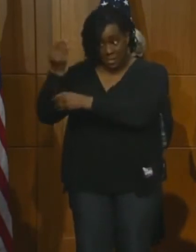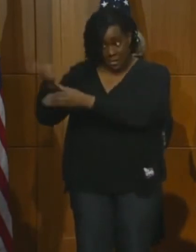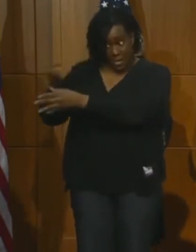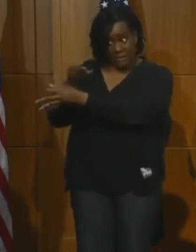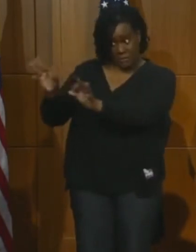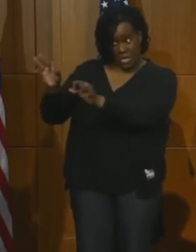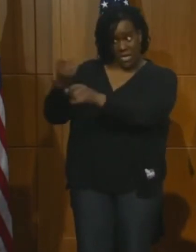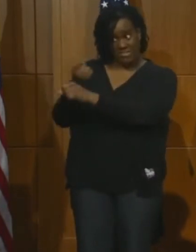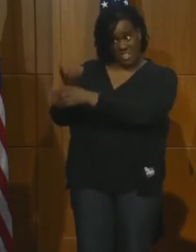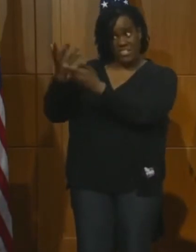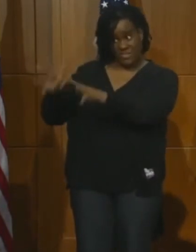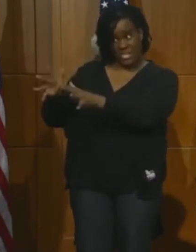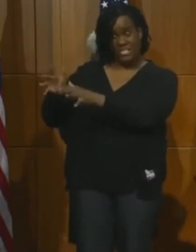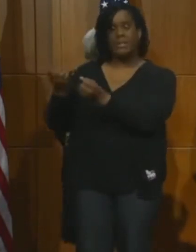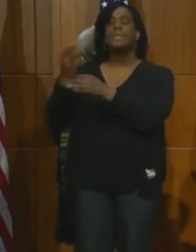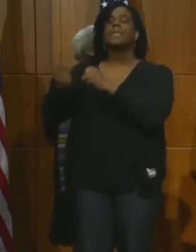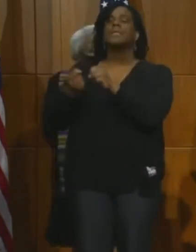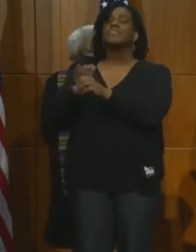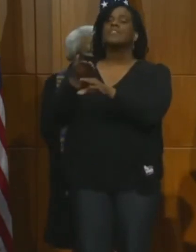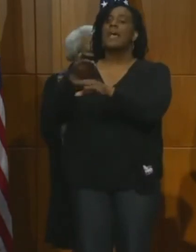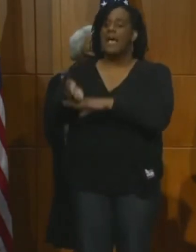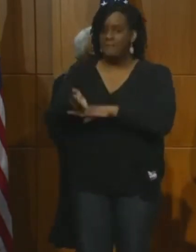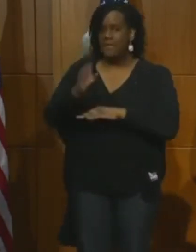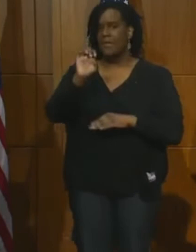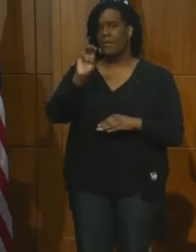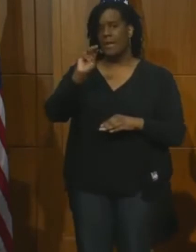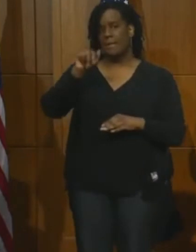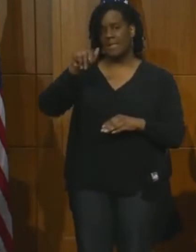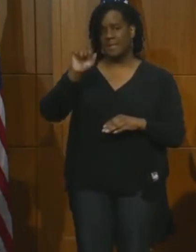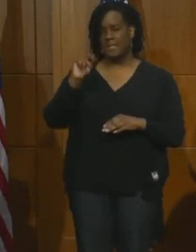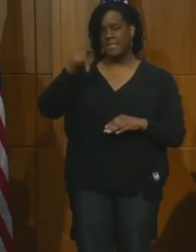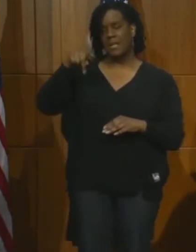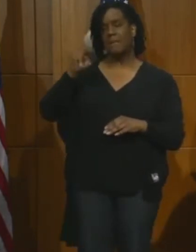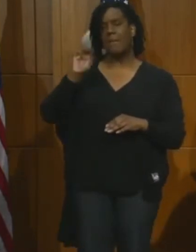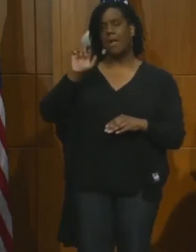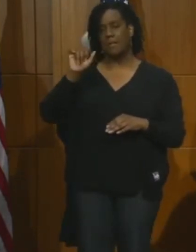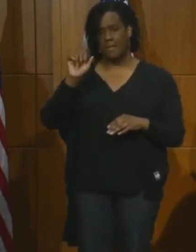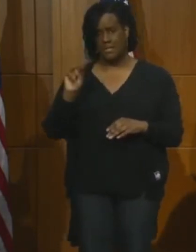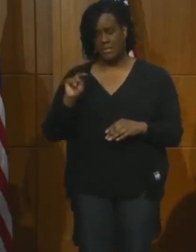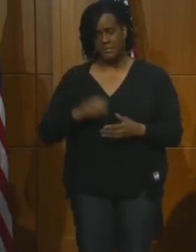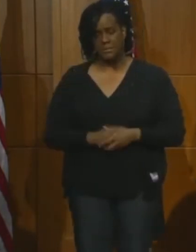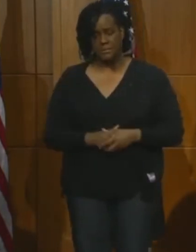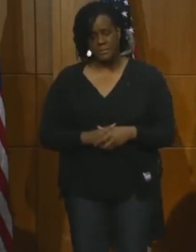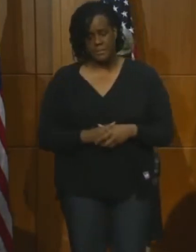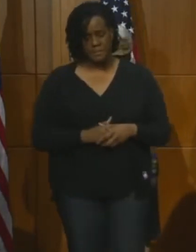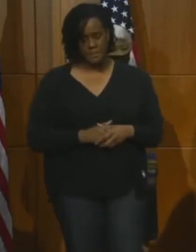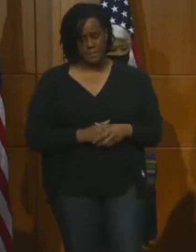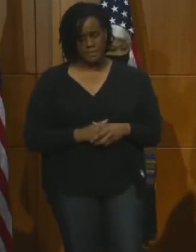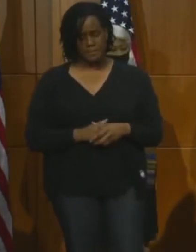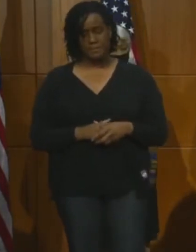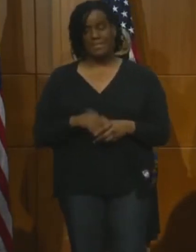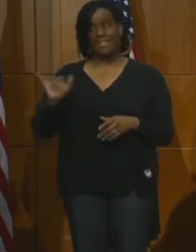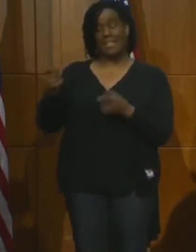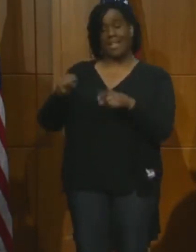slavery had ended many years after the Emancipation Proclamation. And in